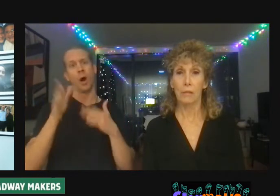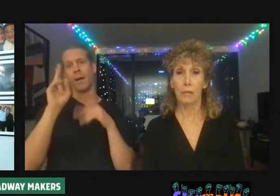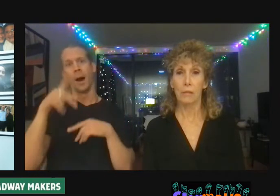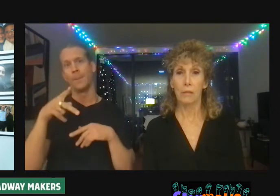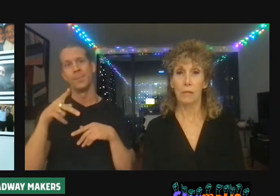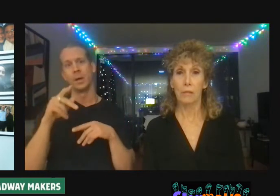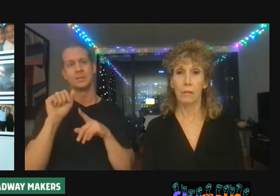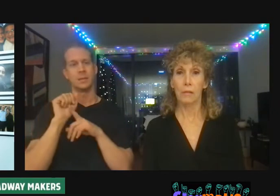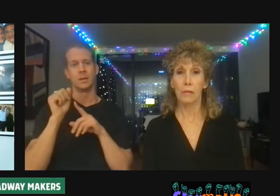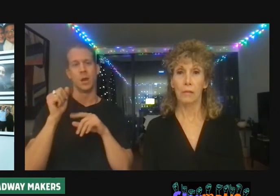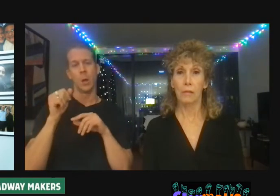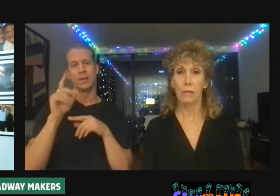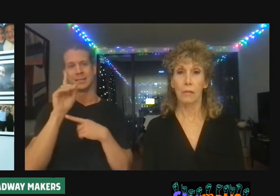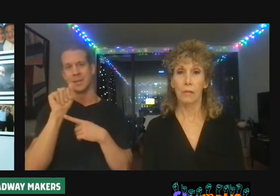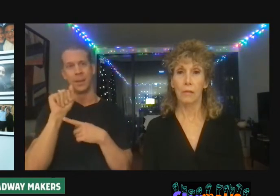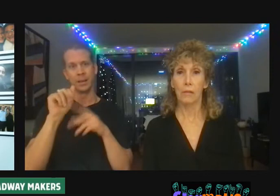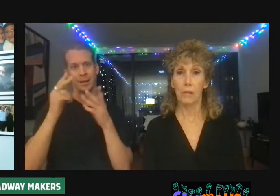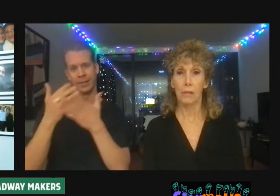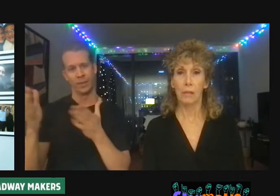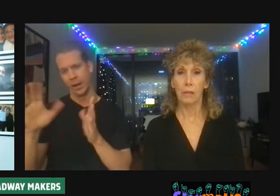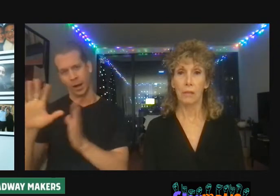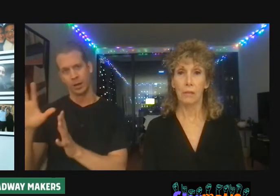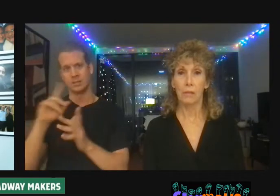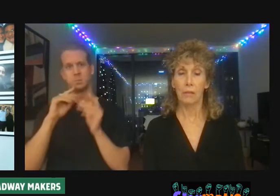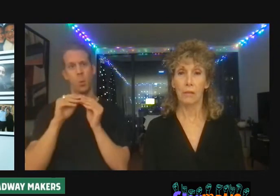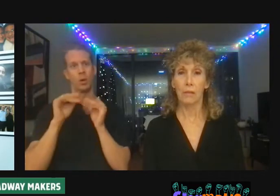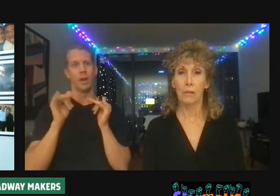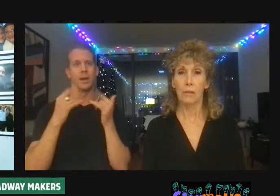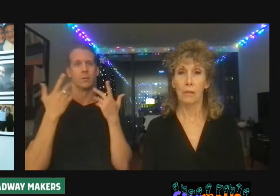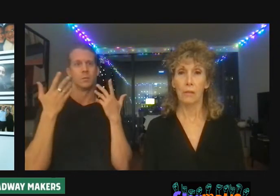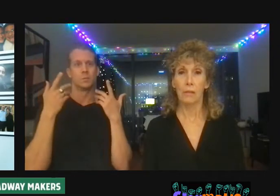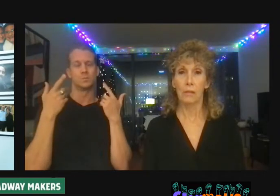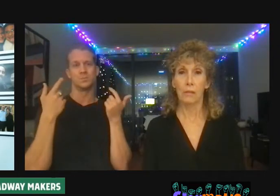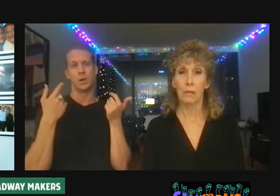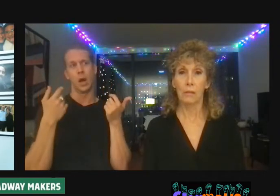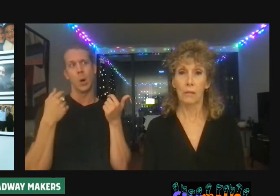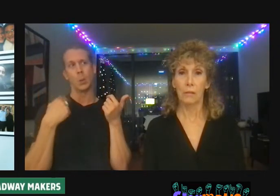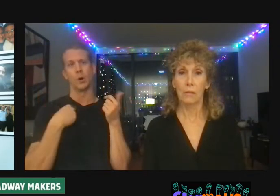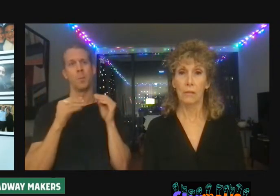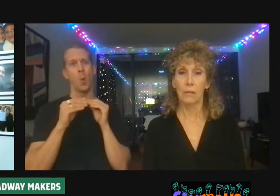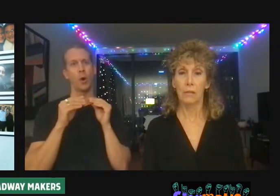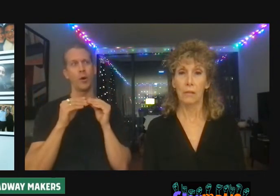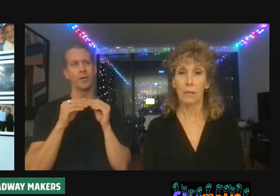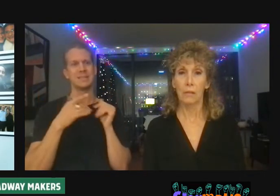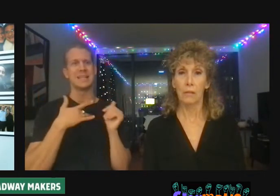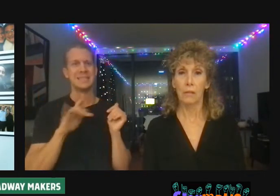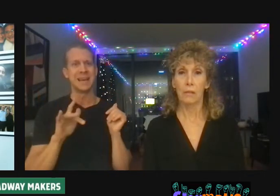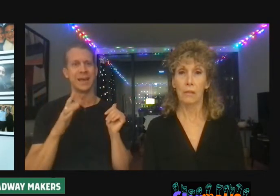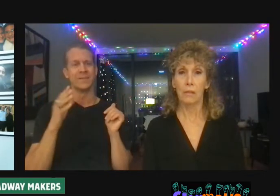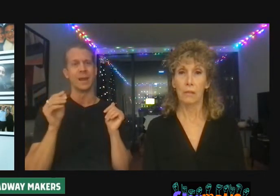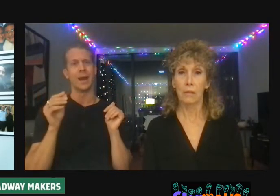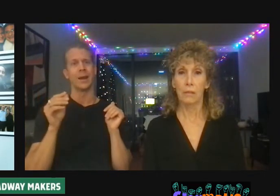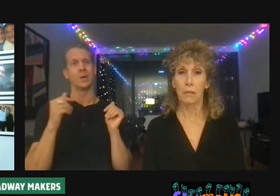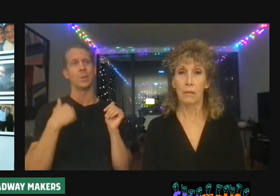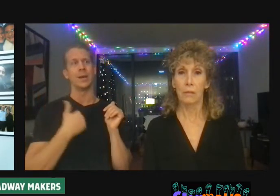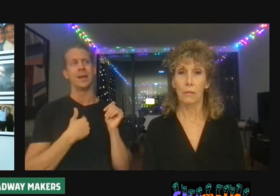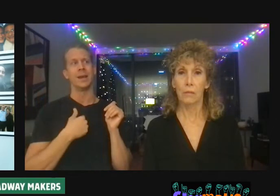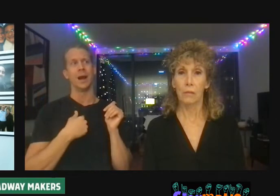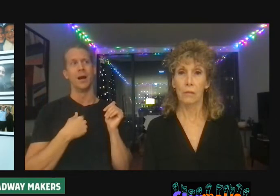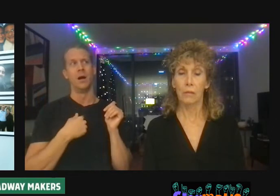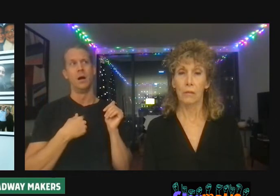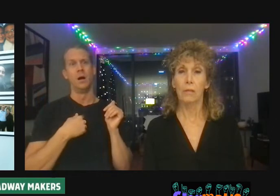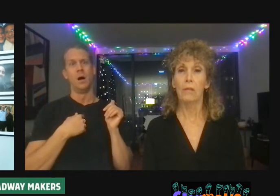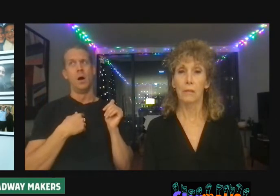like brought up the, you know, the disability thing. It's more like, you know, we're more sensitive and we